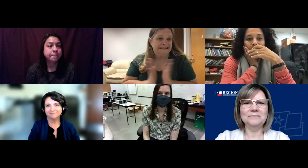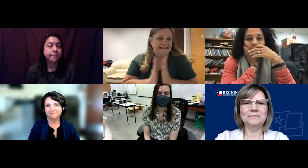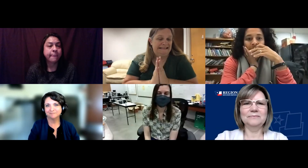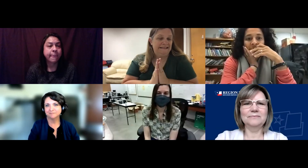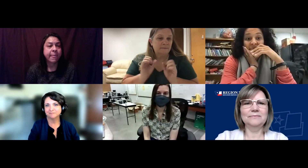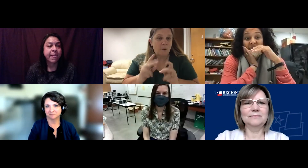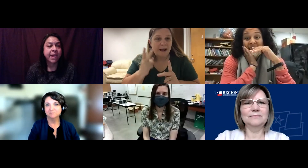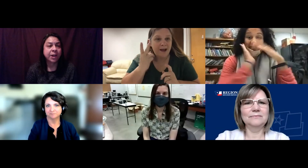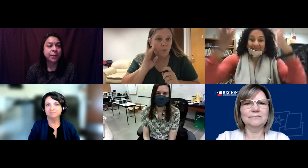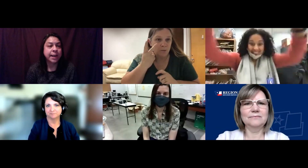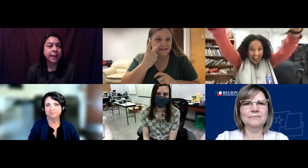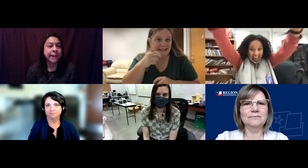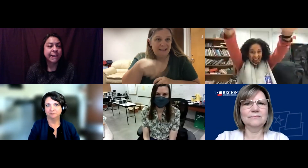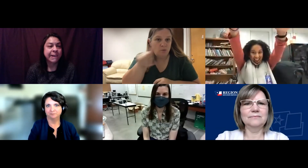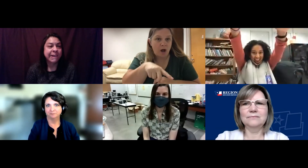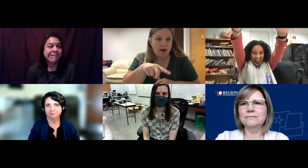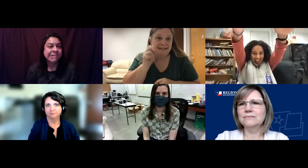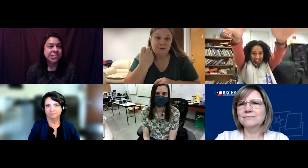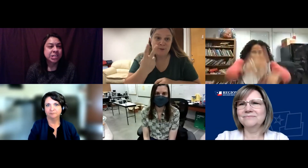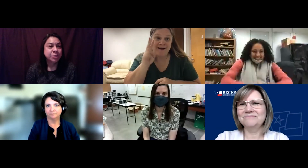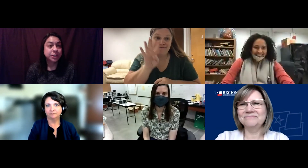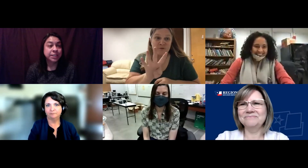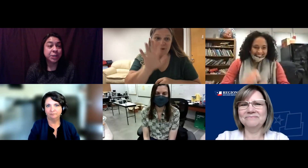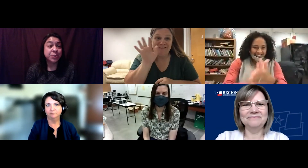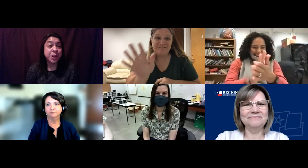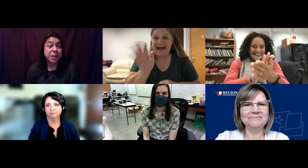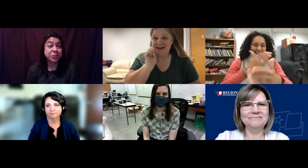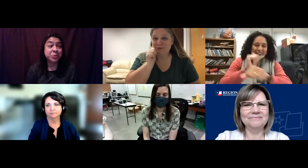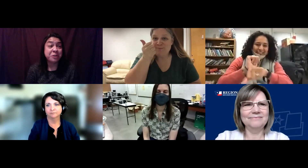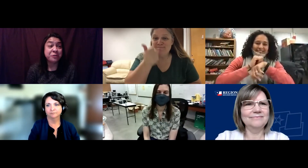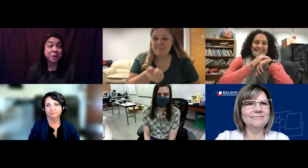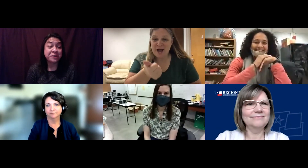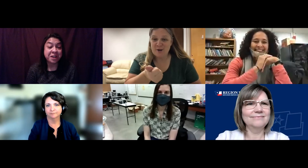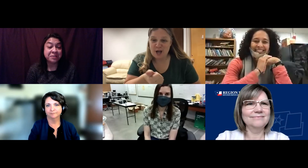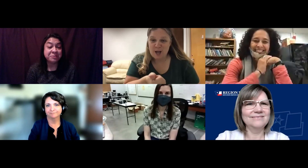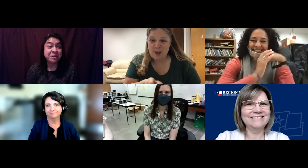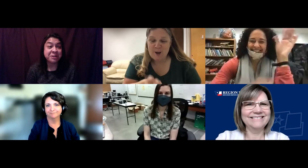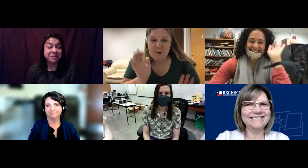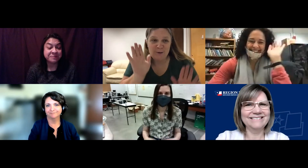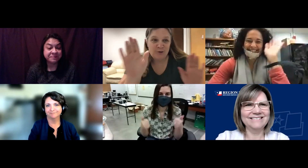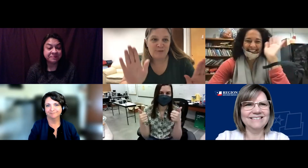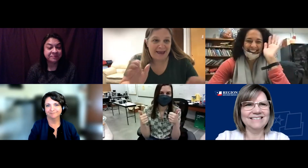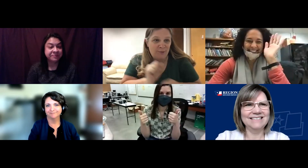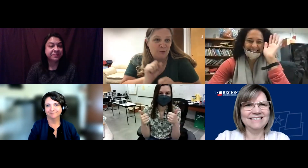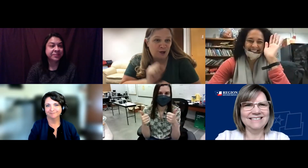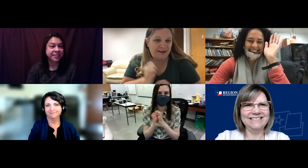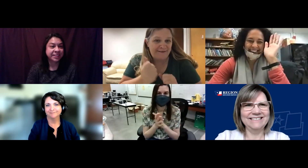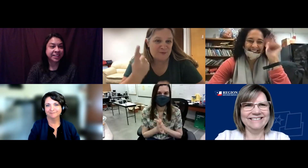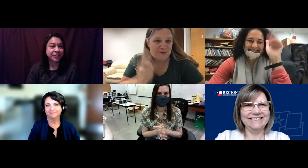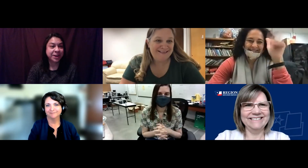Okay. All right. We'll see you all at 12:45 tomorrow.